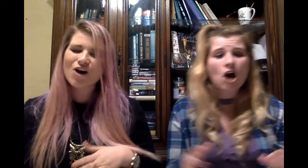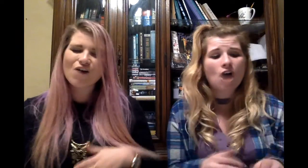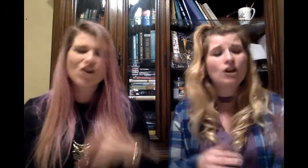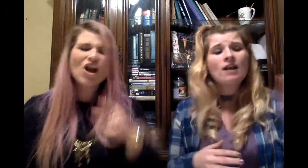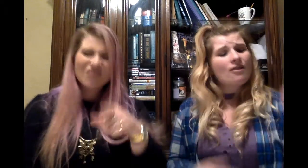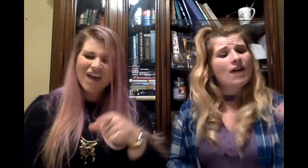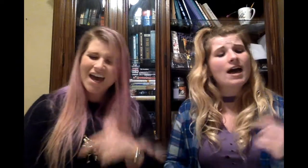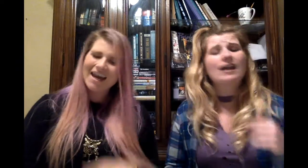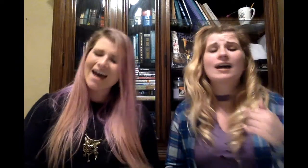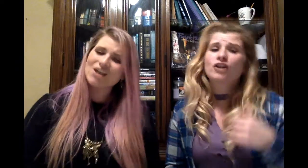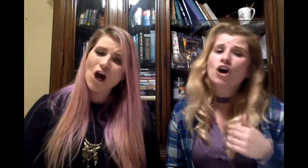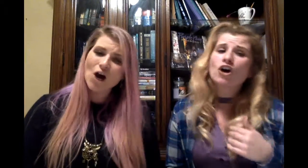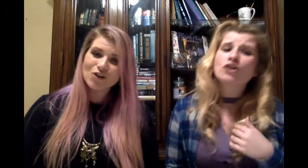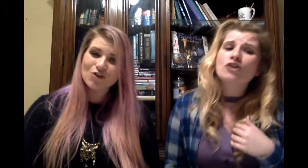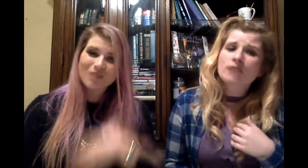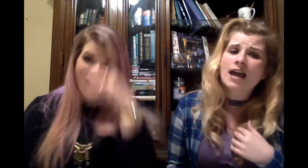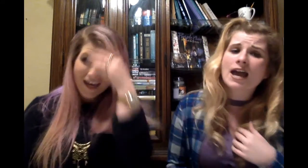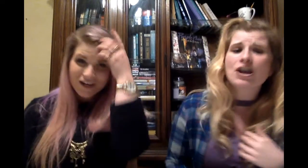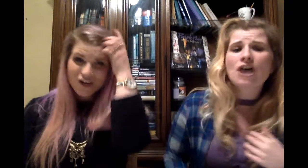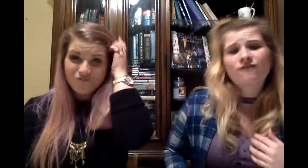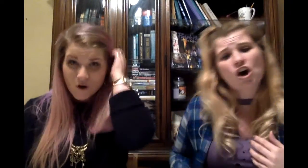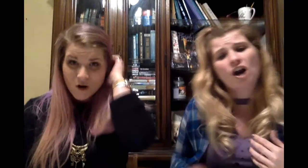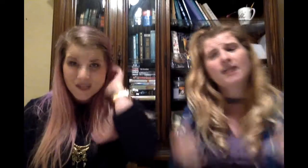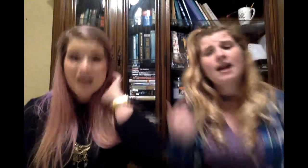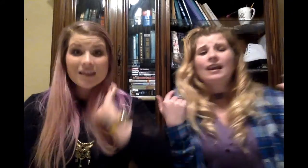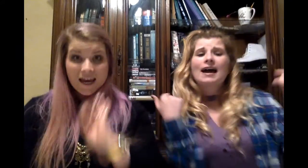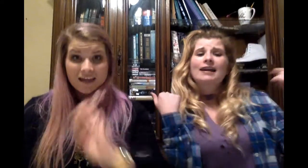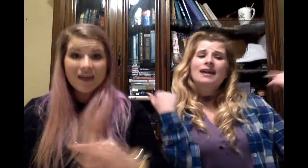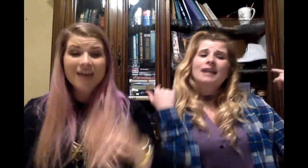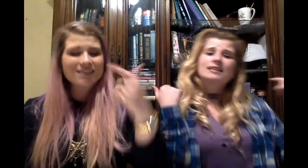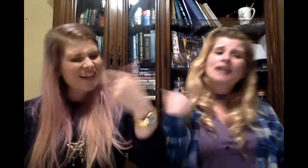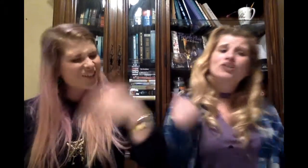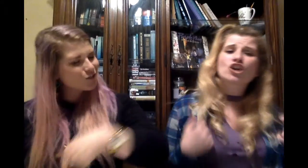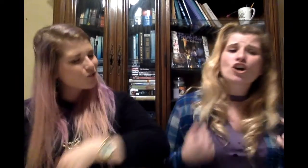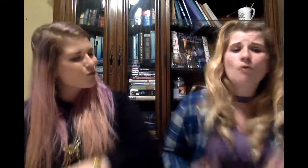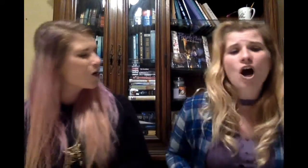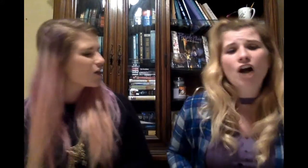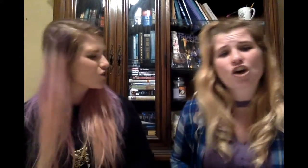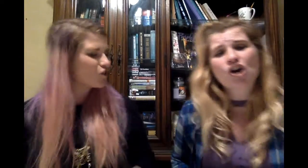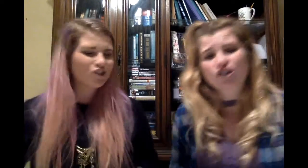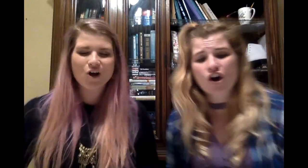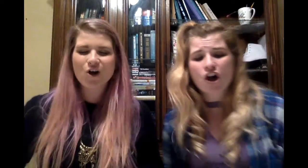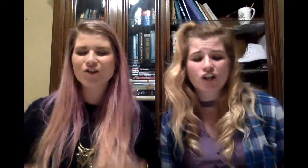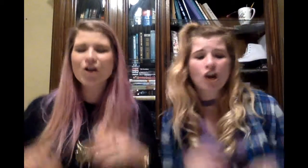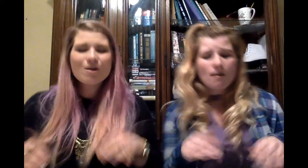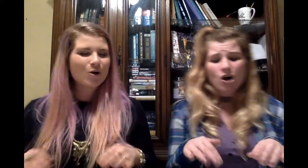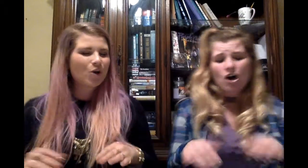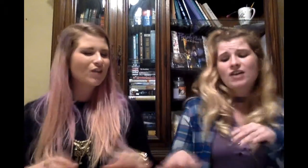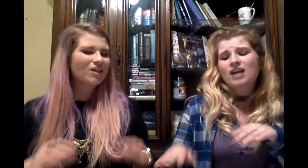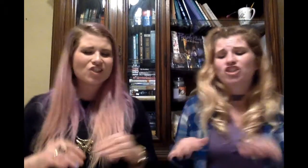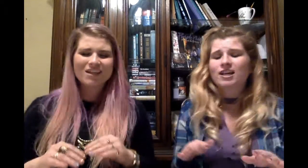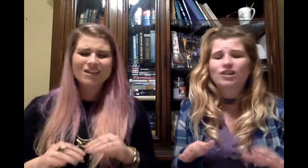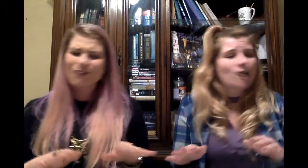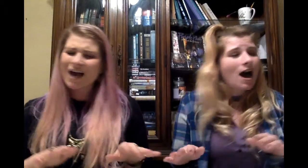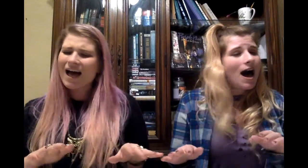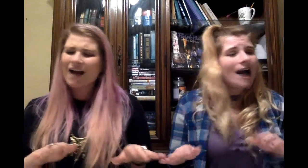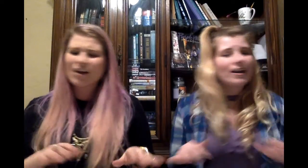Rover that I know you can't afford. Like that tattoo on your shoulder, pull the sheets right off